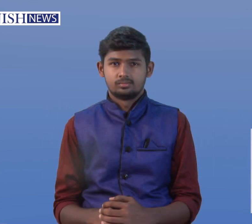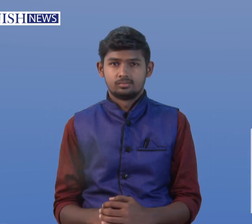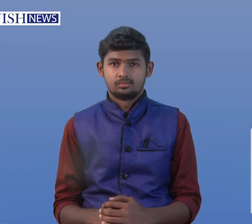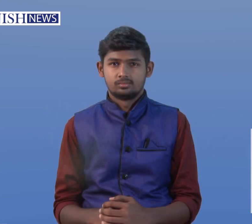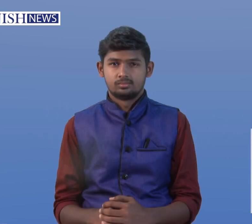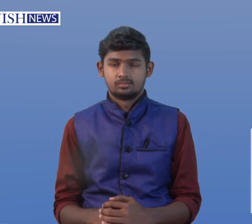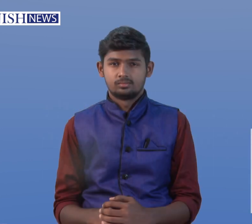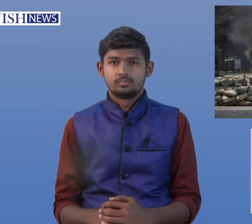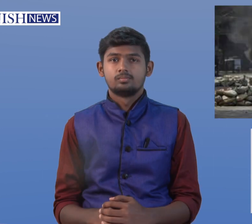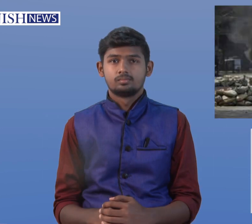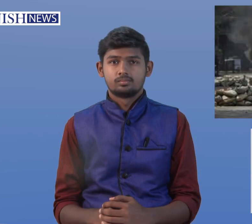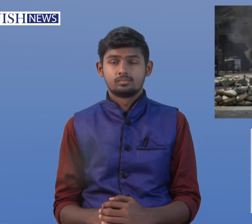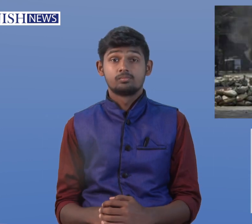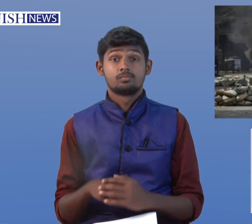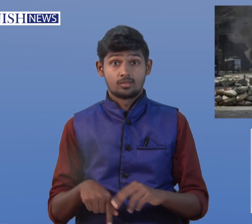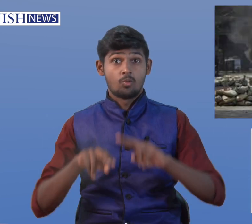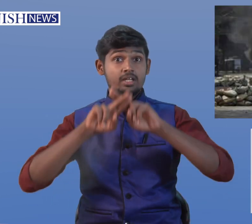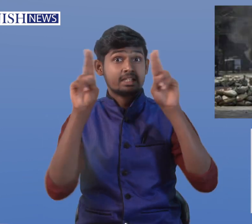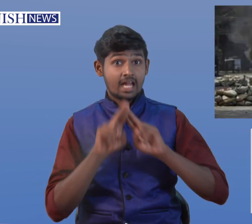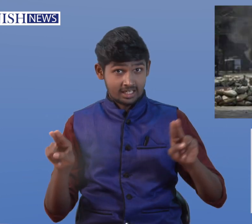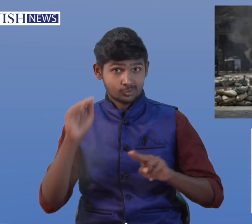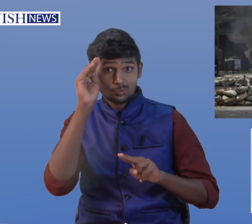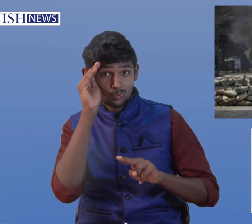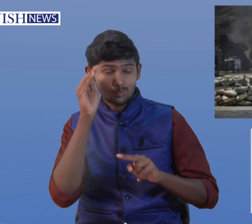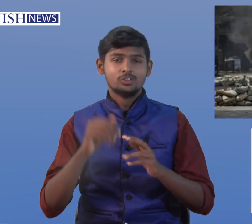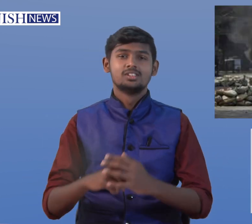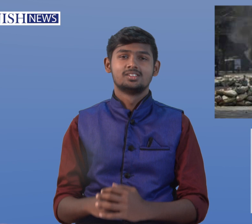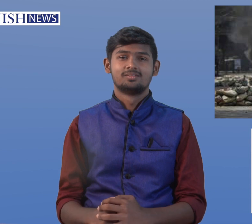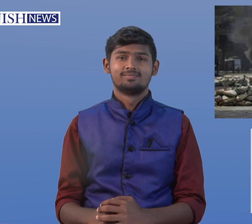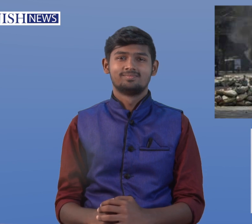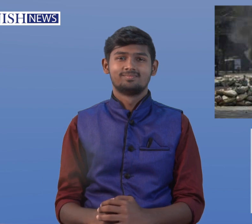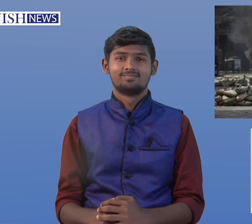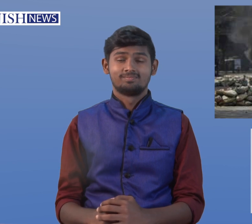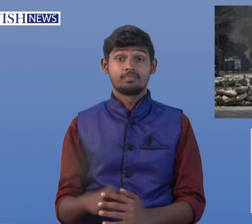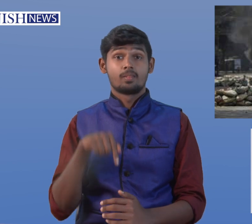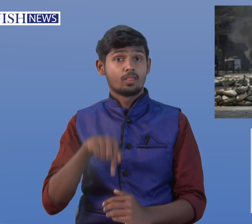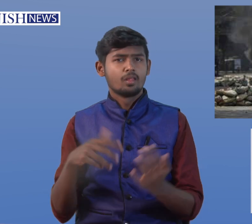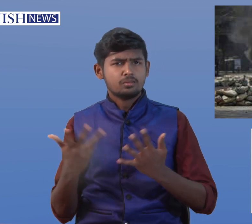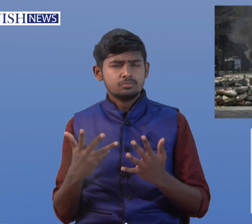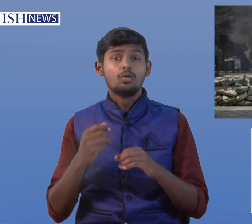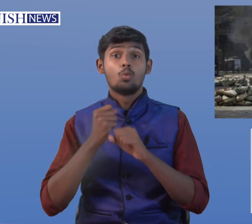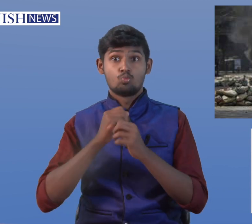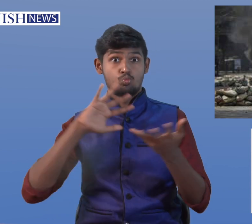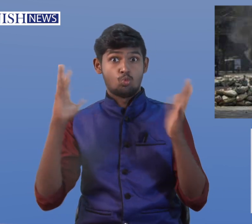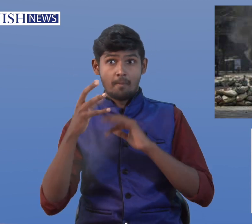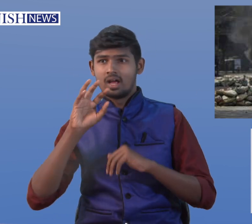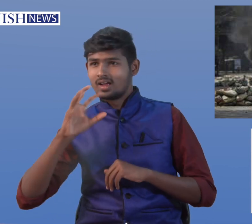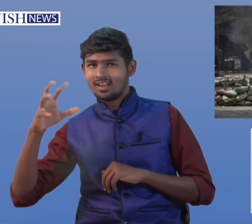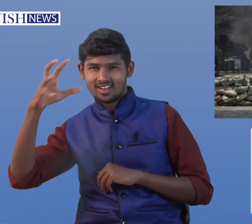Over to international news. Global countries condemn the bloodshed in Myanmar. The defense chiefs of